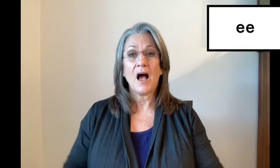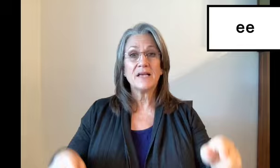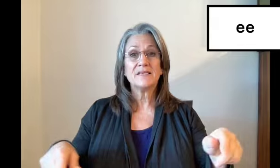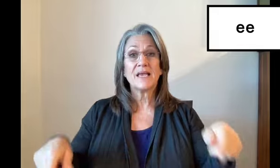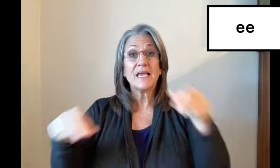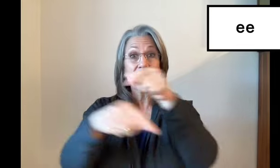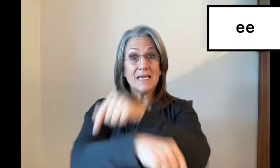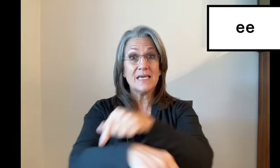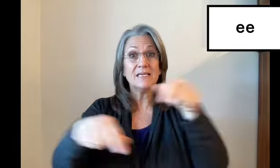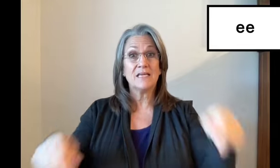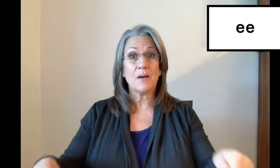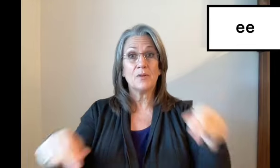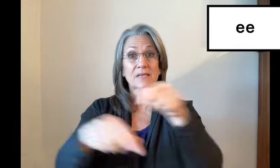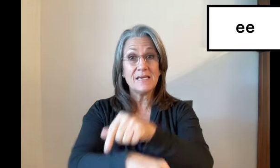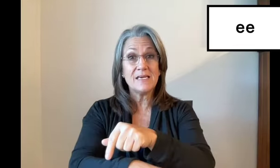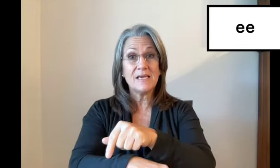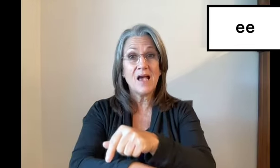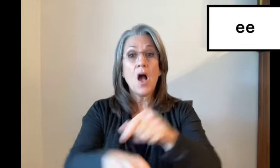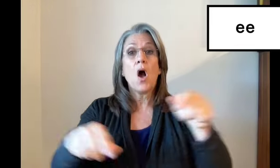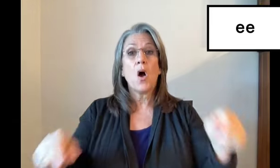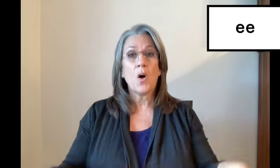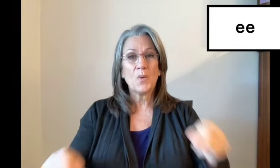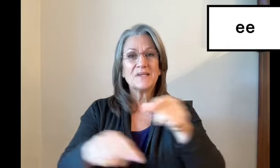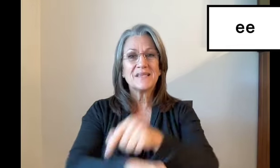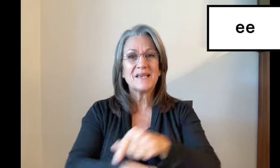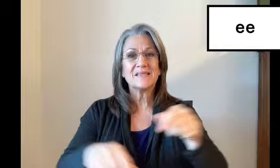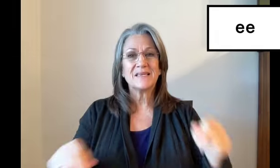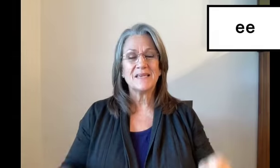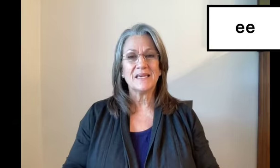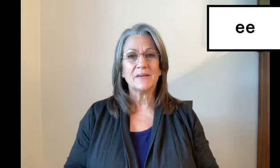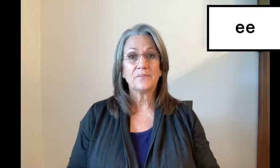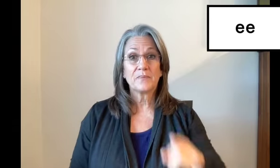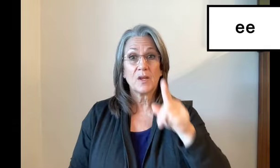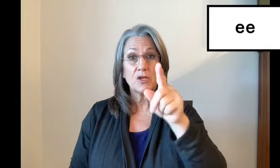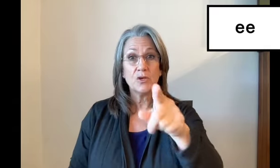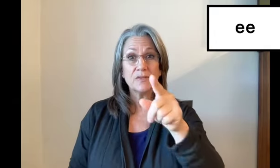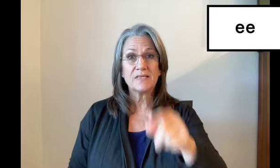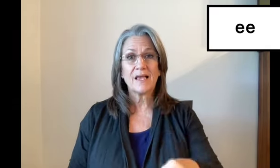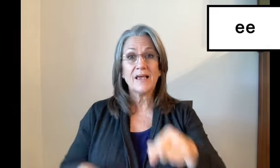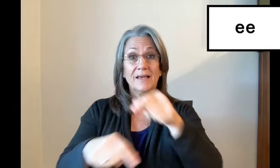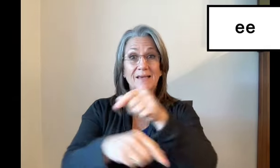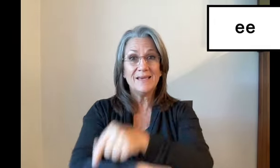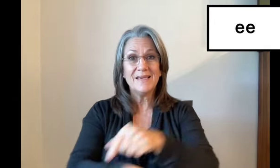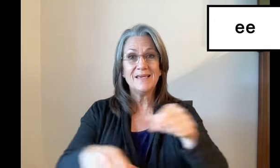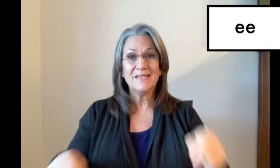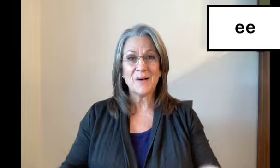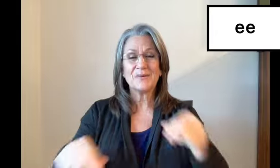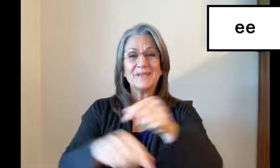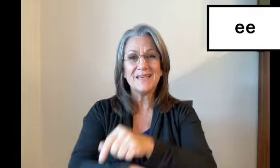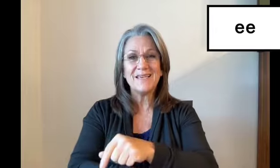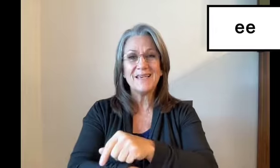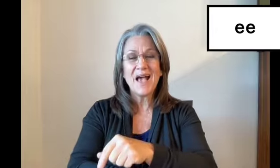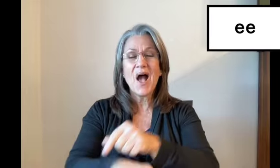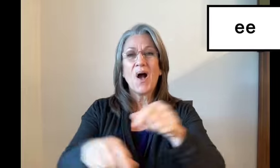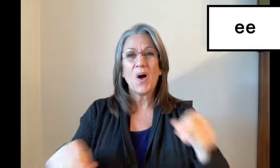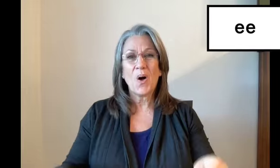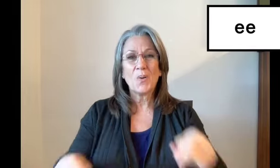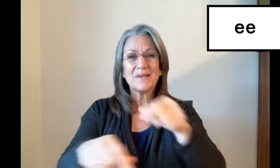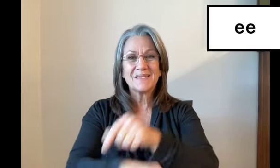I say double E, always says E. You say double E, always